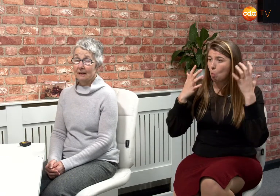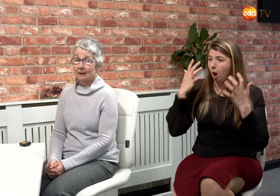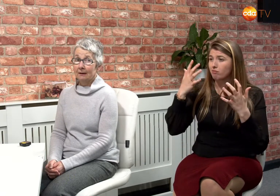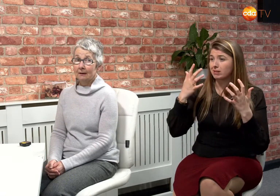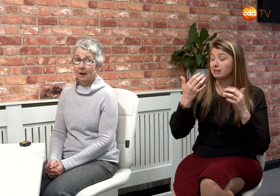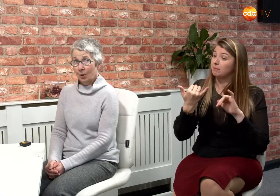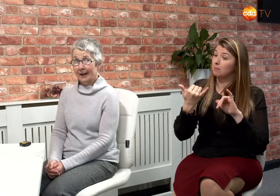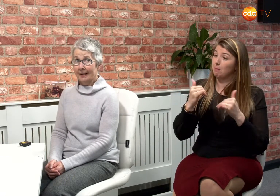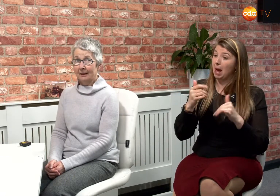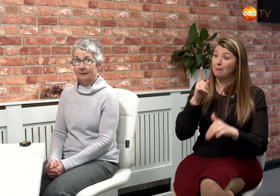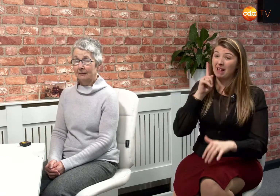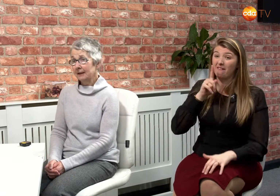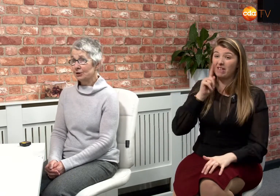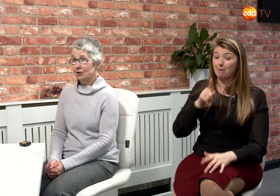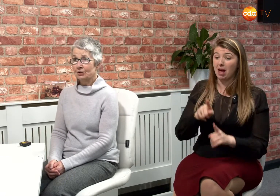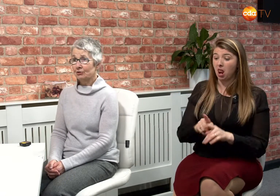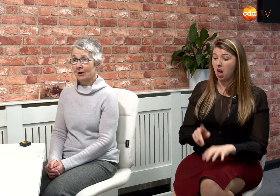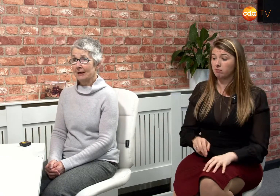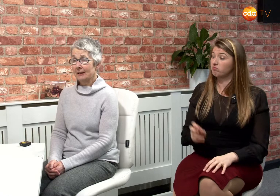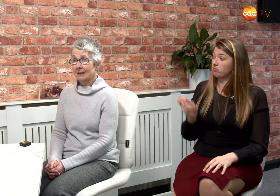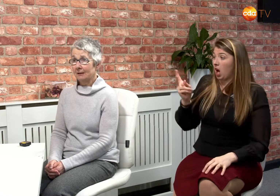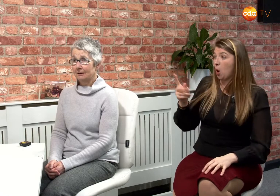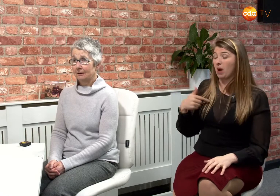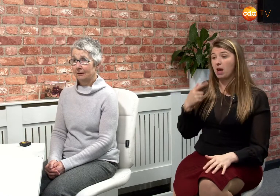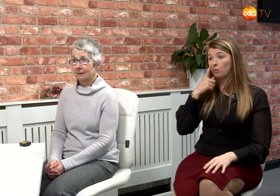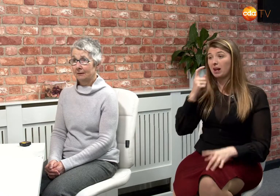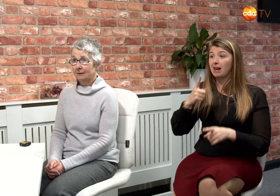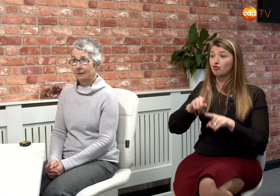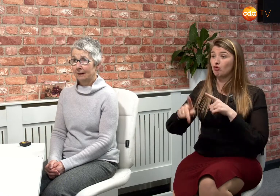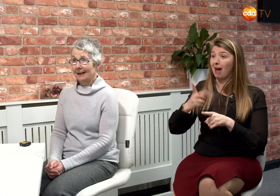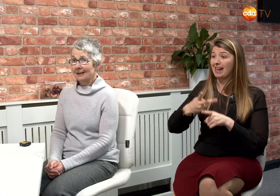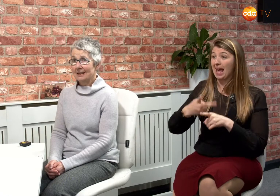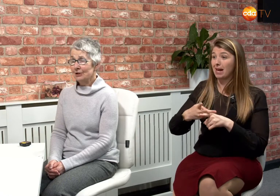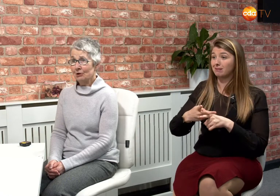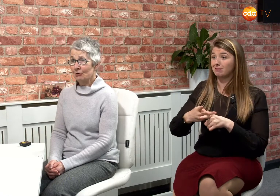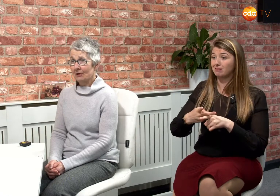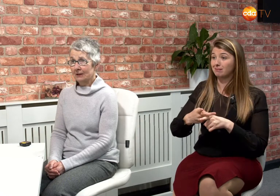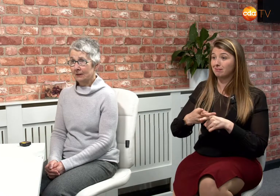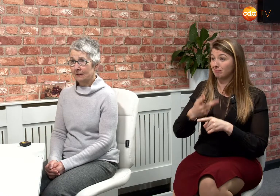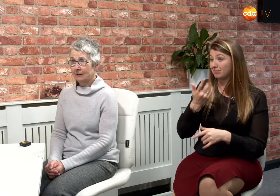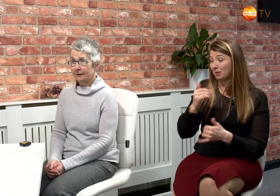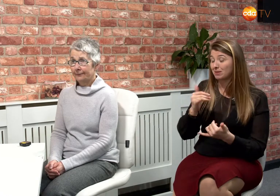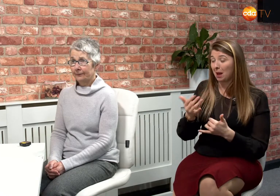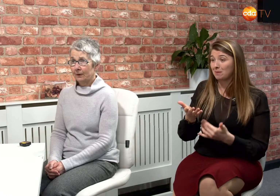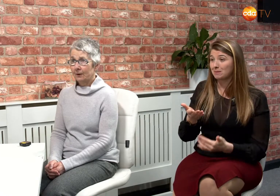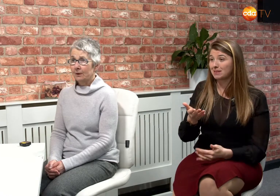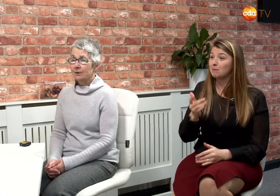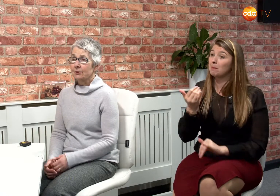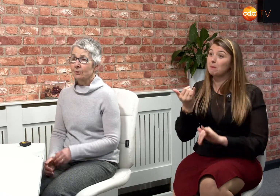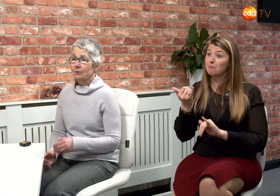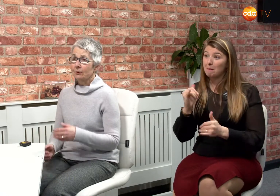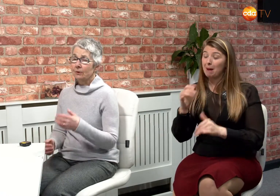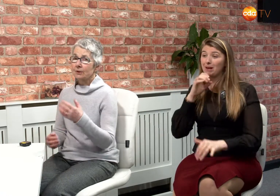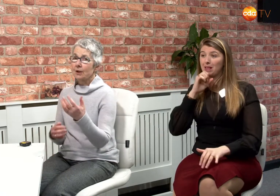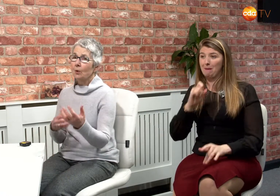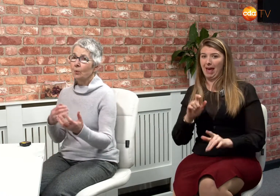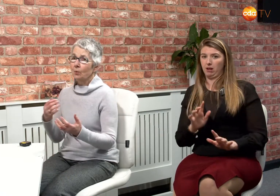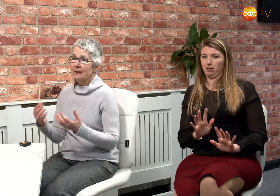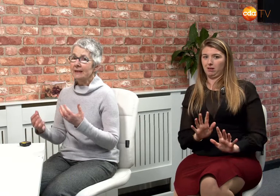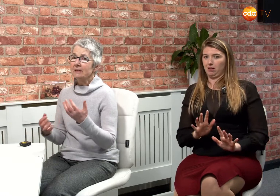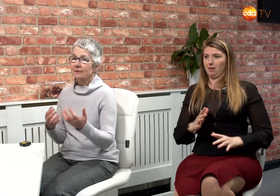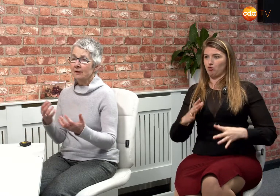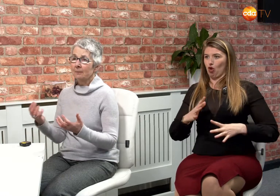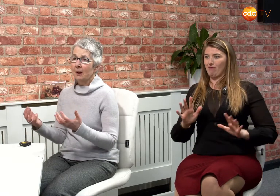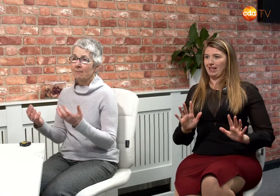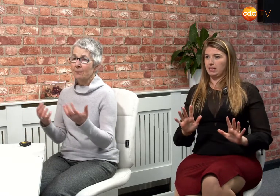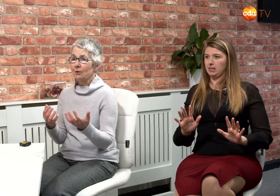is feeling, okay, let's just try again, and he's not ready. So